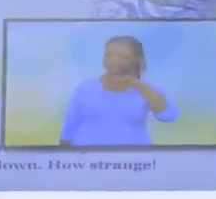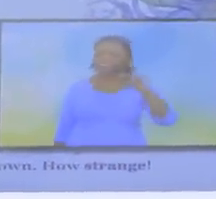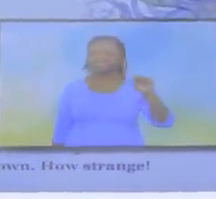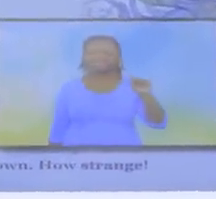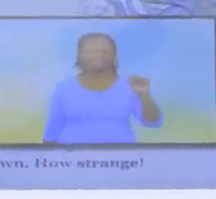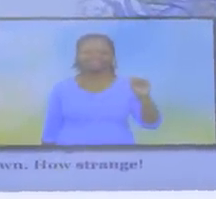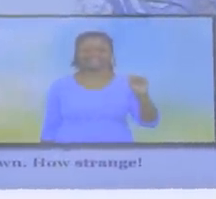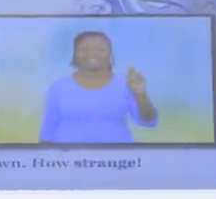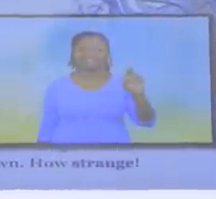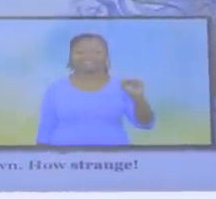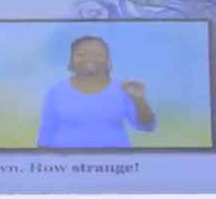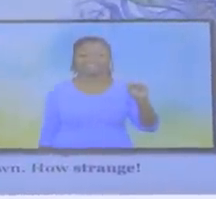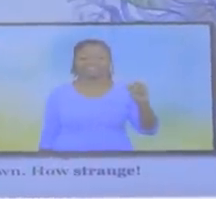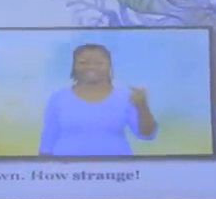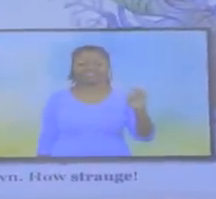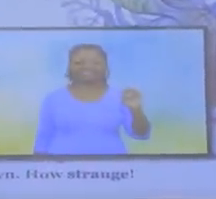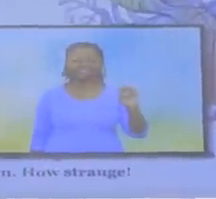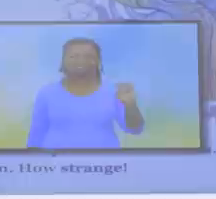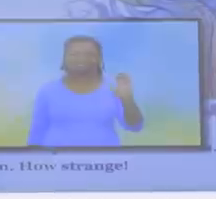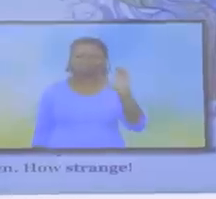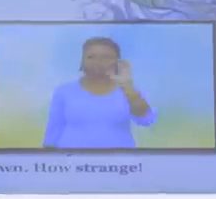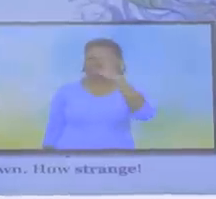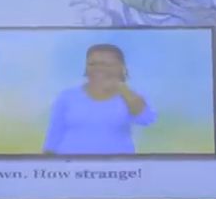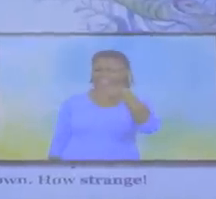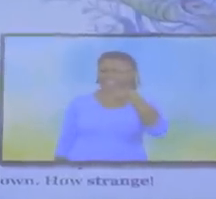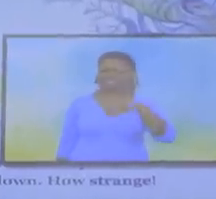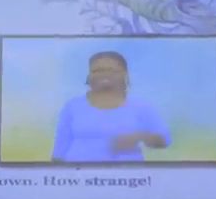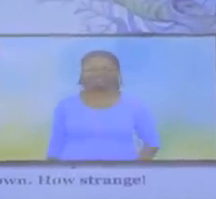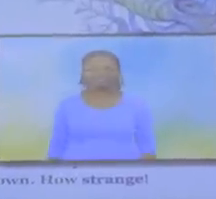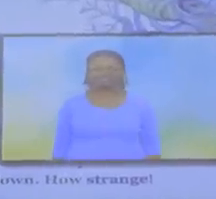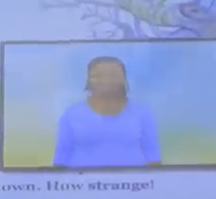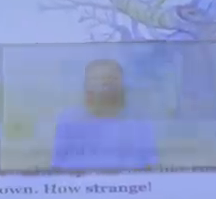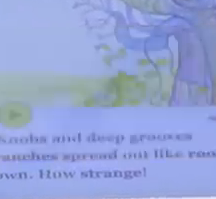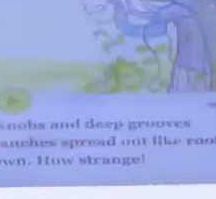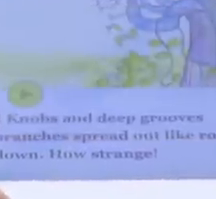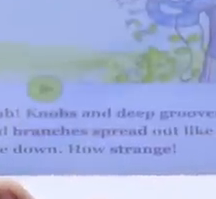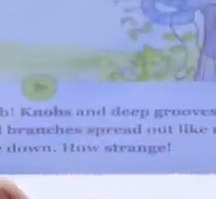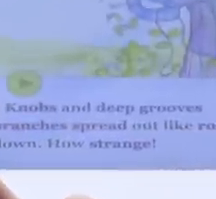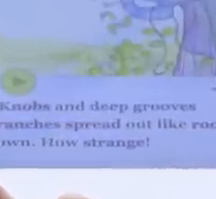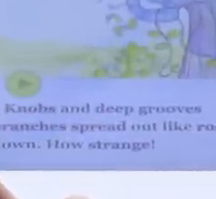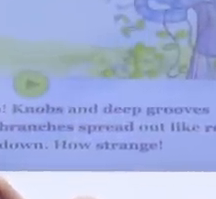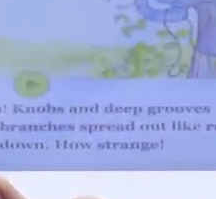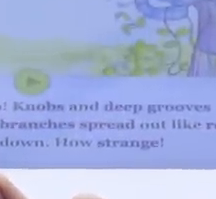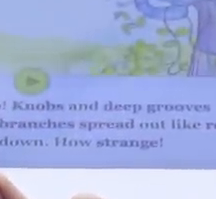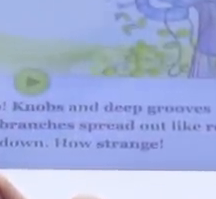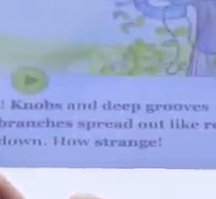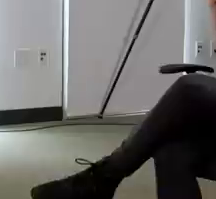that highlighted word, the narrator will come up, they will sign the word, fingerspell it, and then sign it again. That